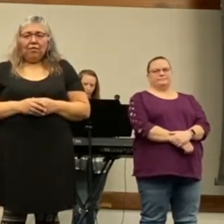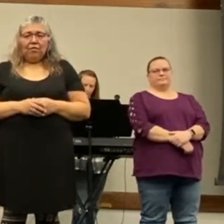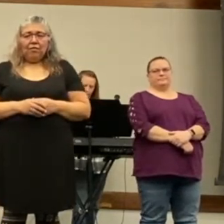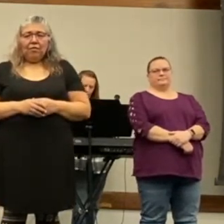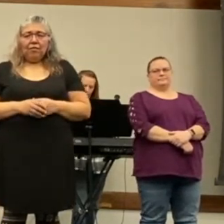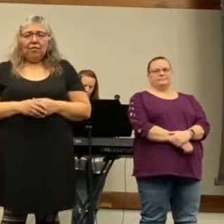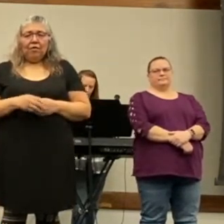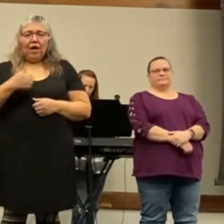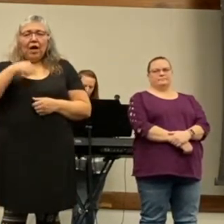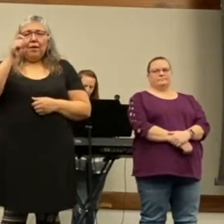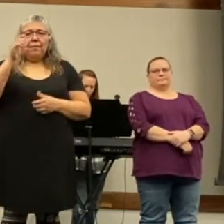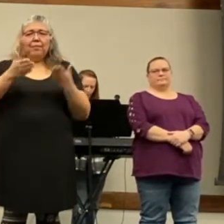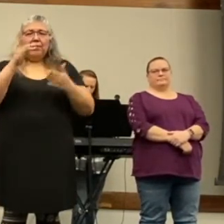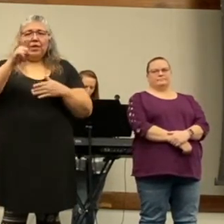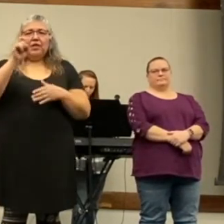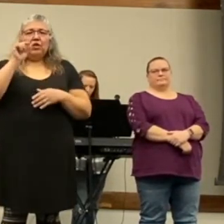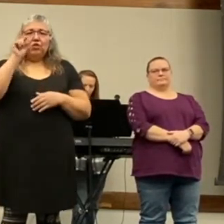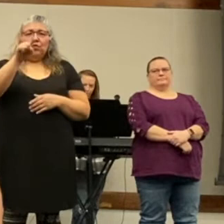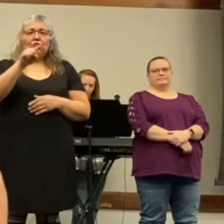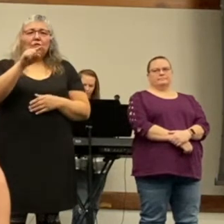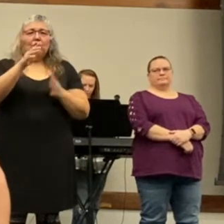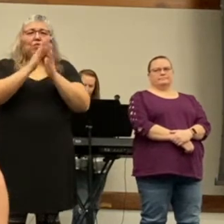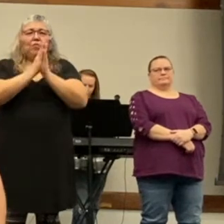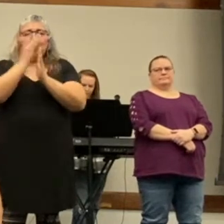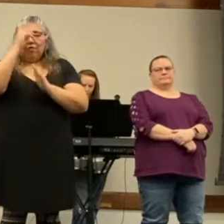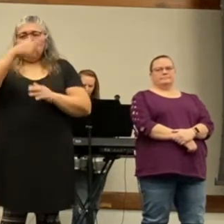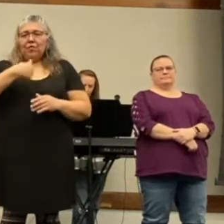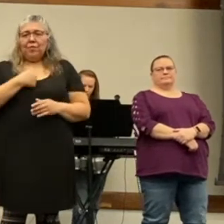where I may need you to pray for me.